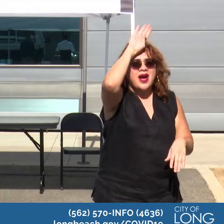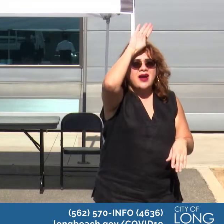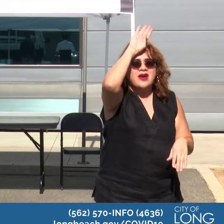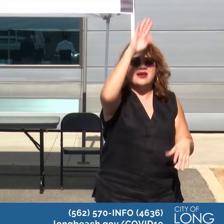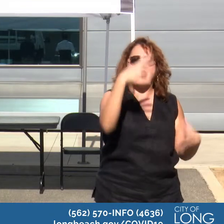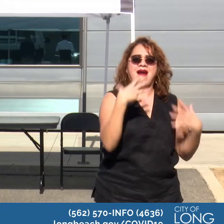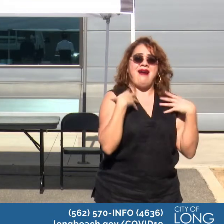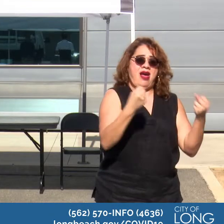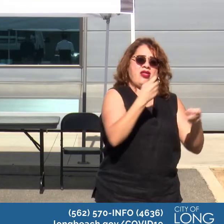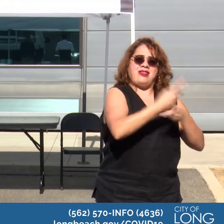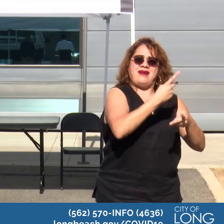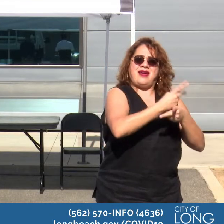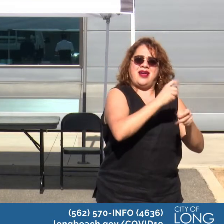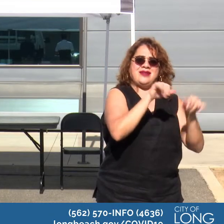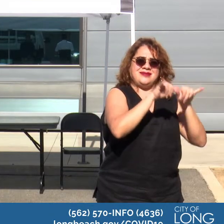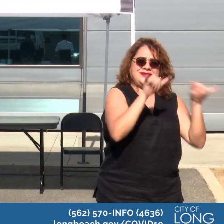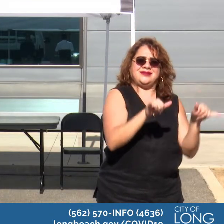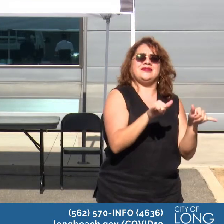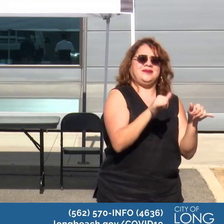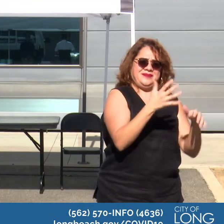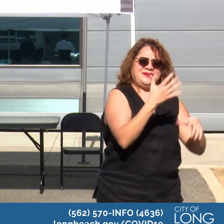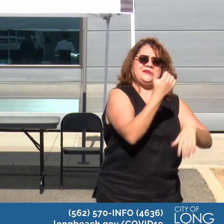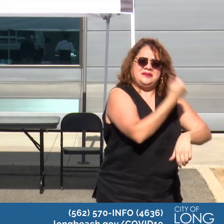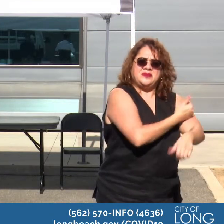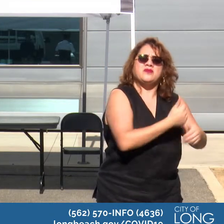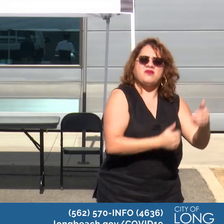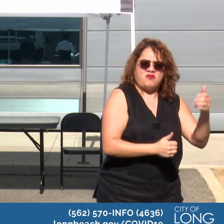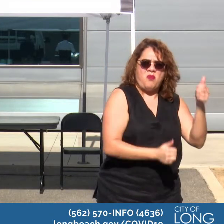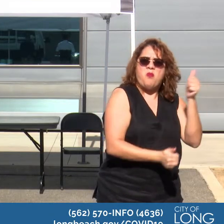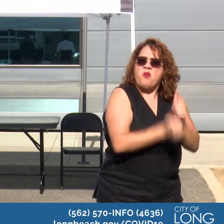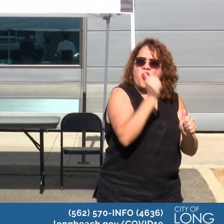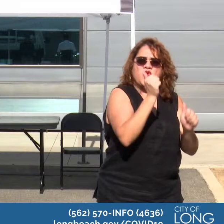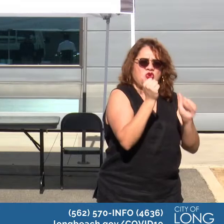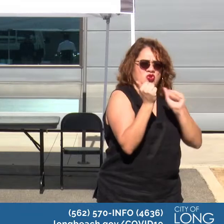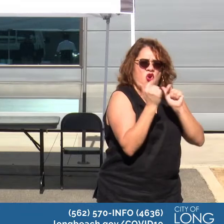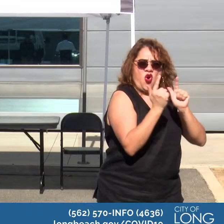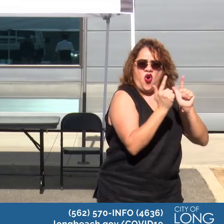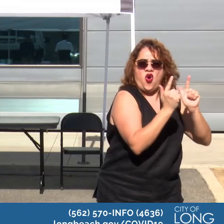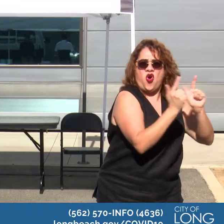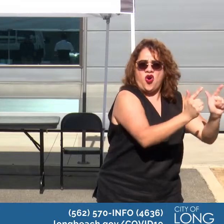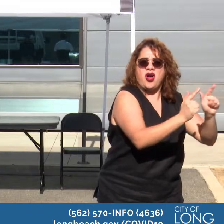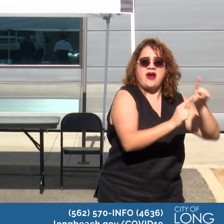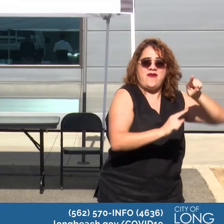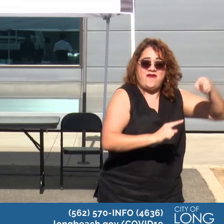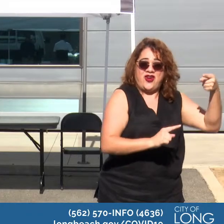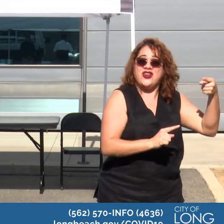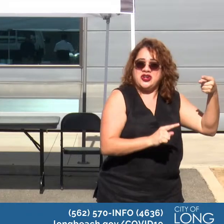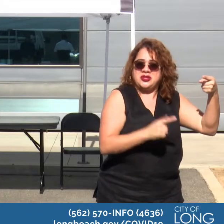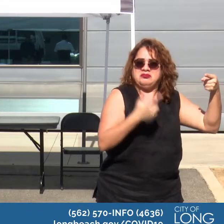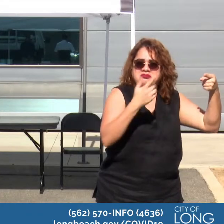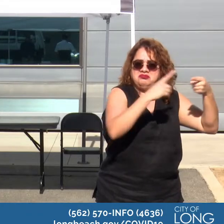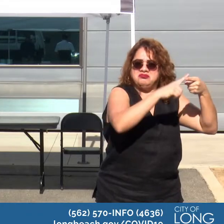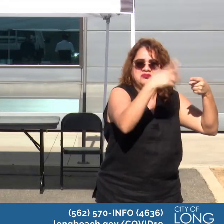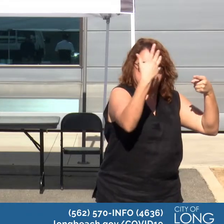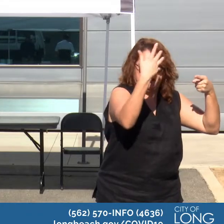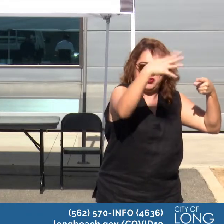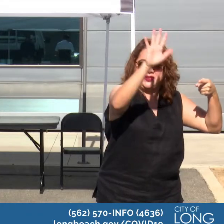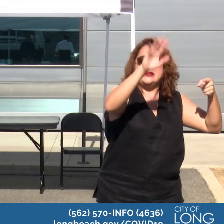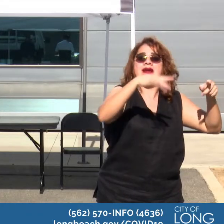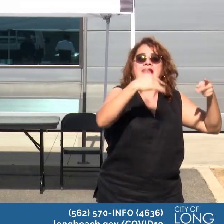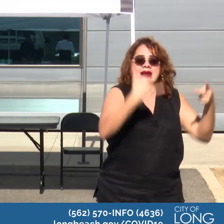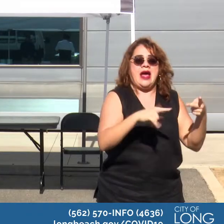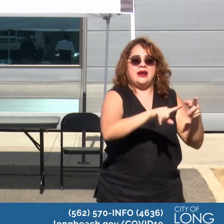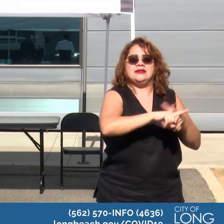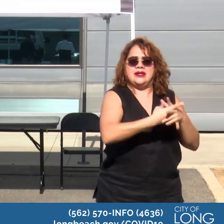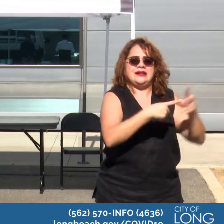healthcare have all either received their first vaccine and in some cases now are getting revaccinated. This